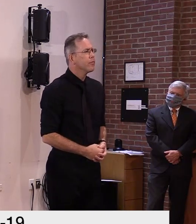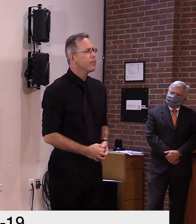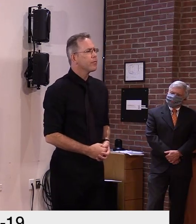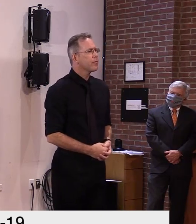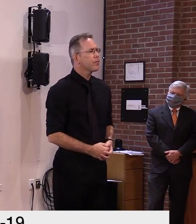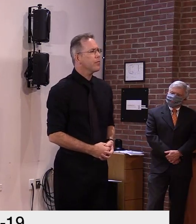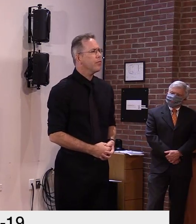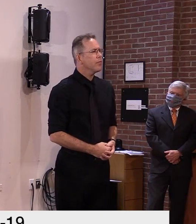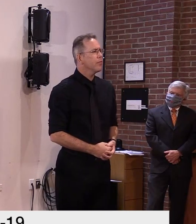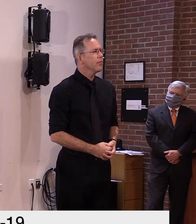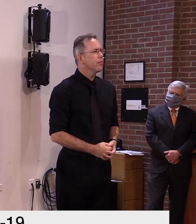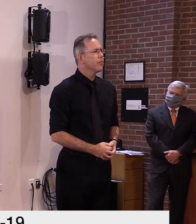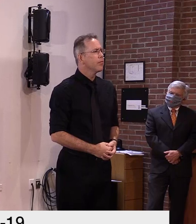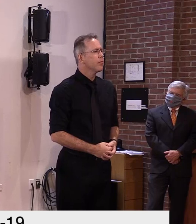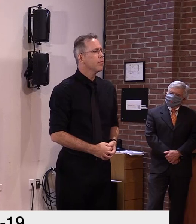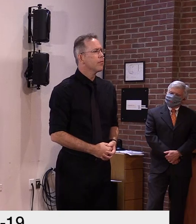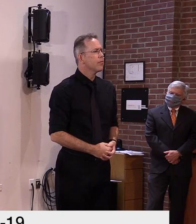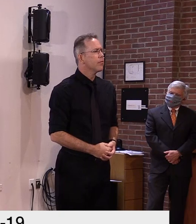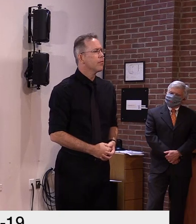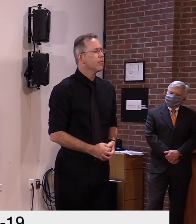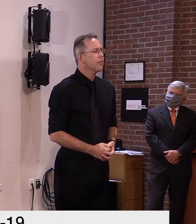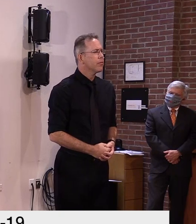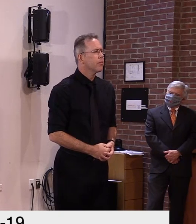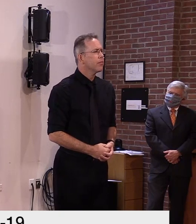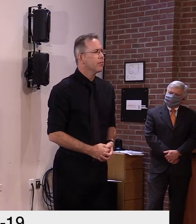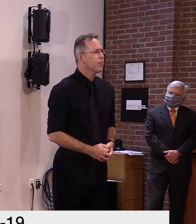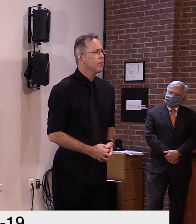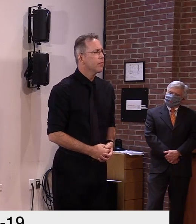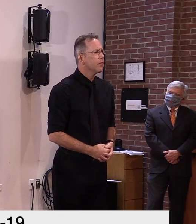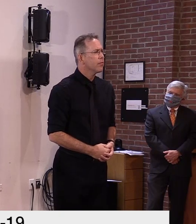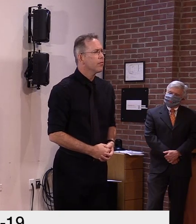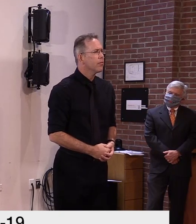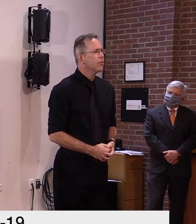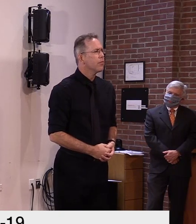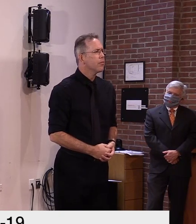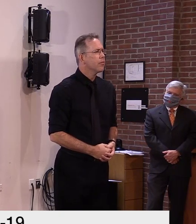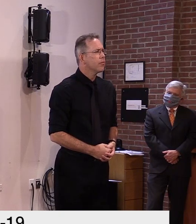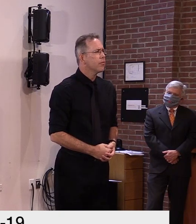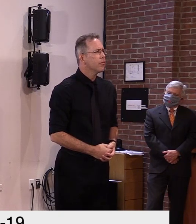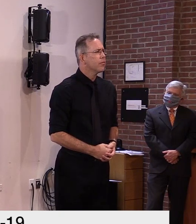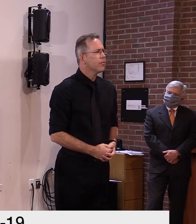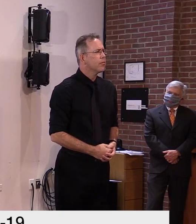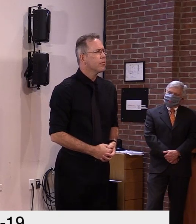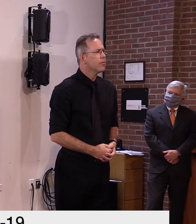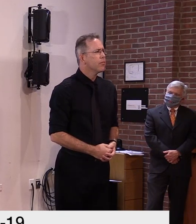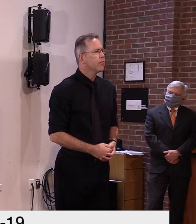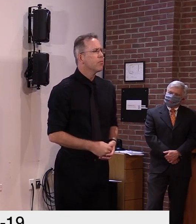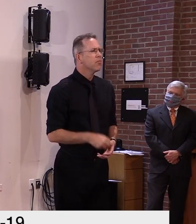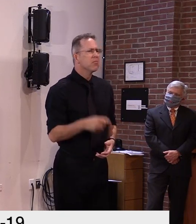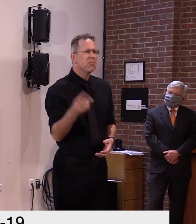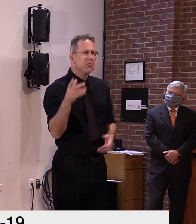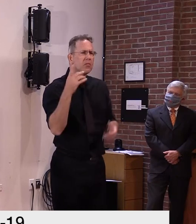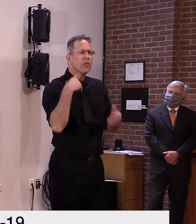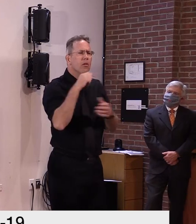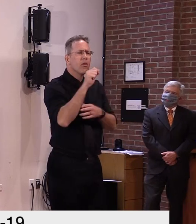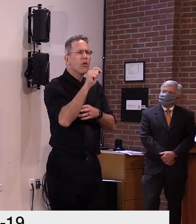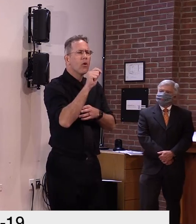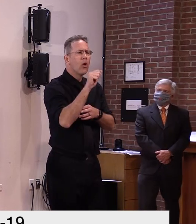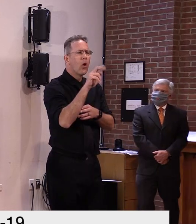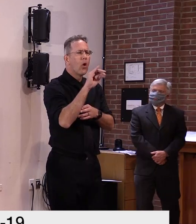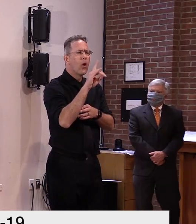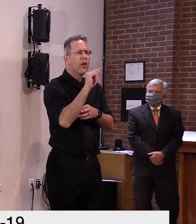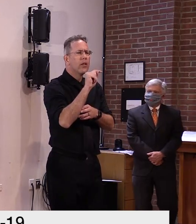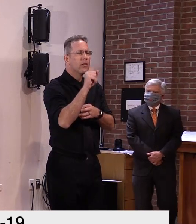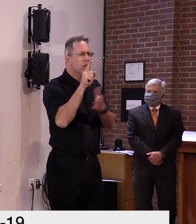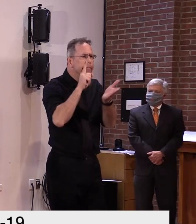the affordability of health care. Have you had a chance to look at the report, and do you have a response to it? No, if